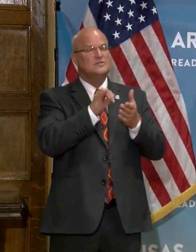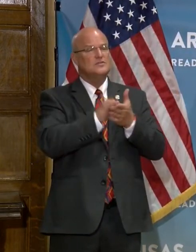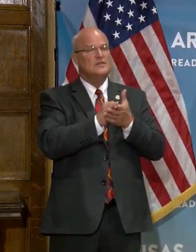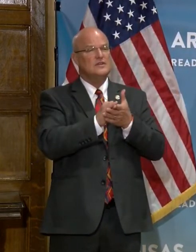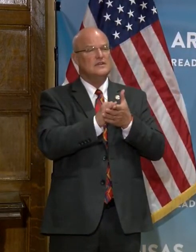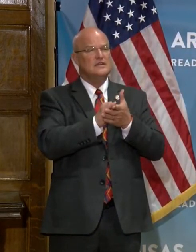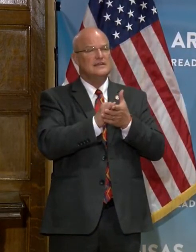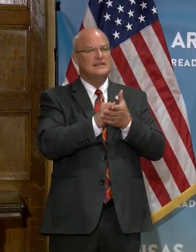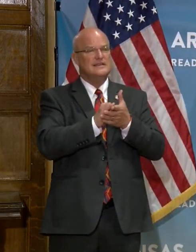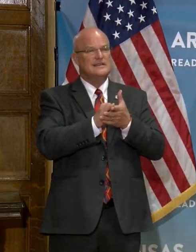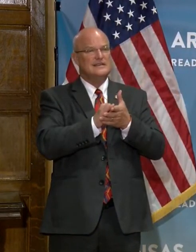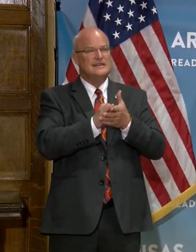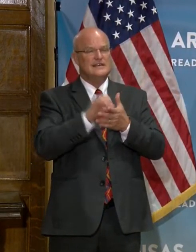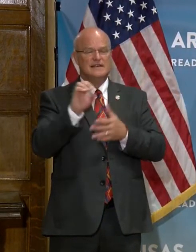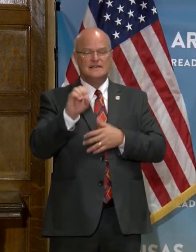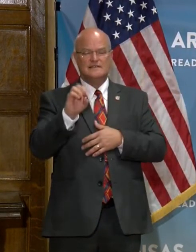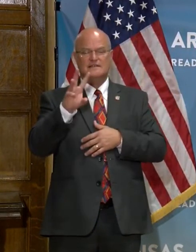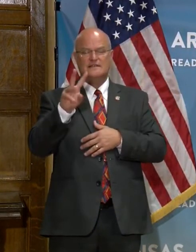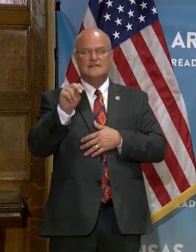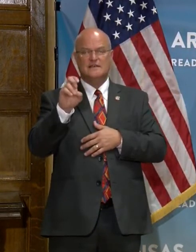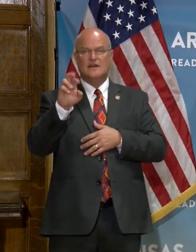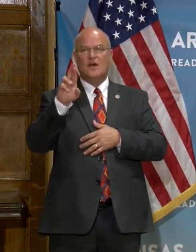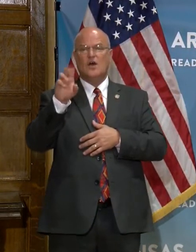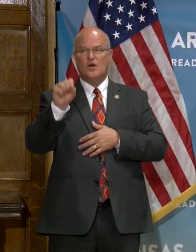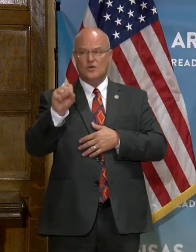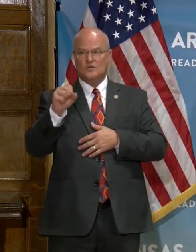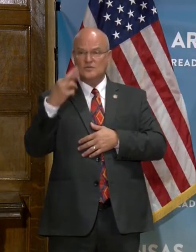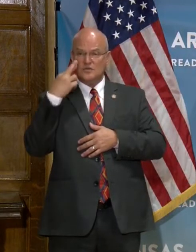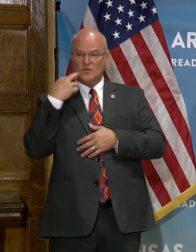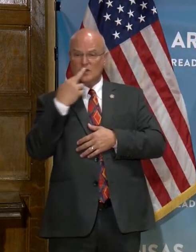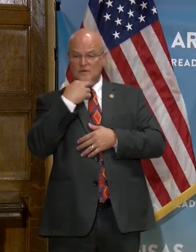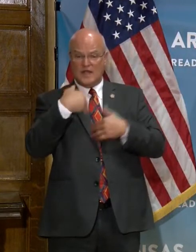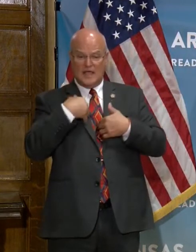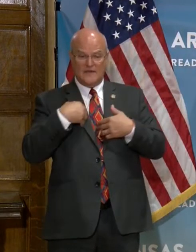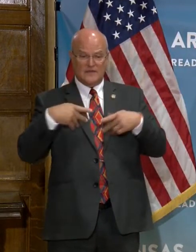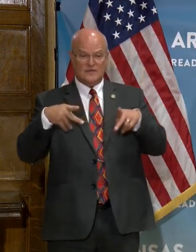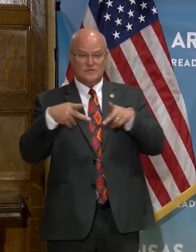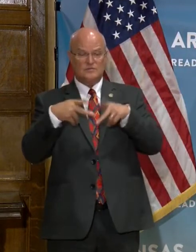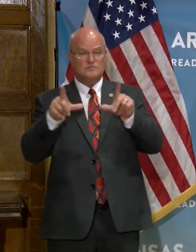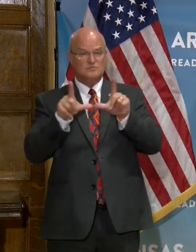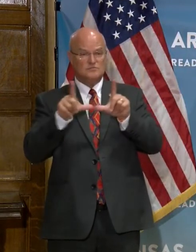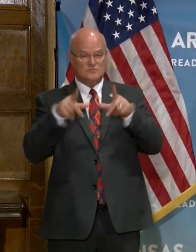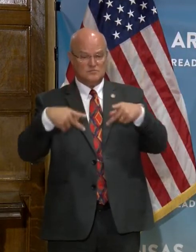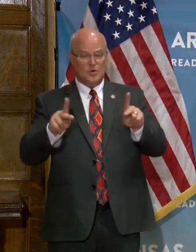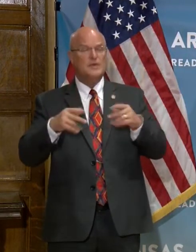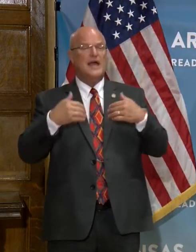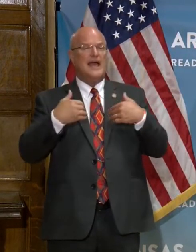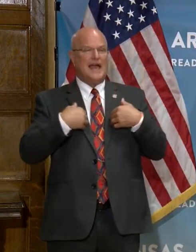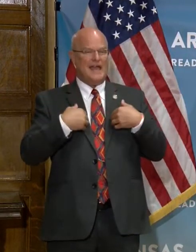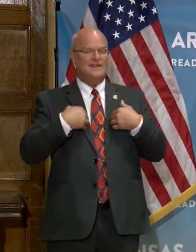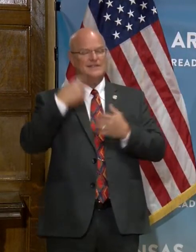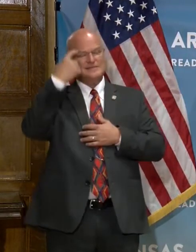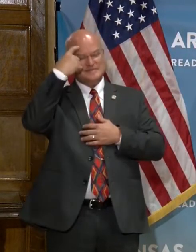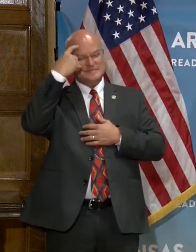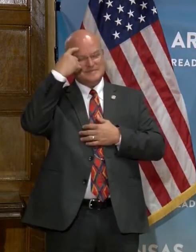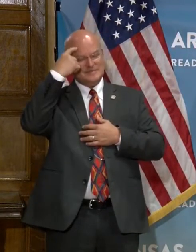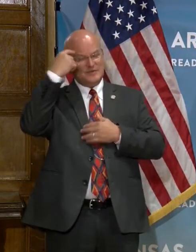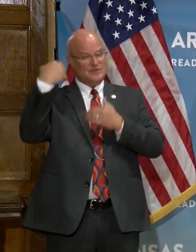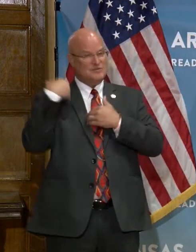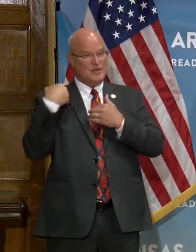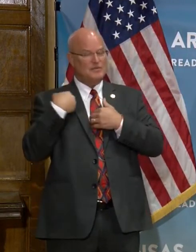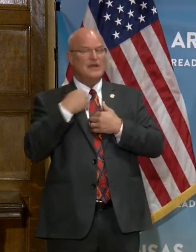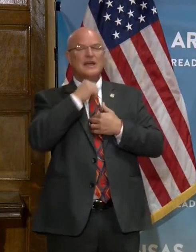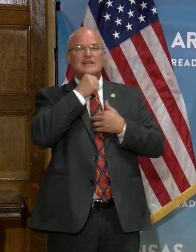that the owners that have those permits are mindful of their responsibility and just don't let